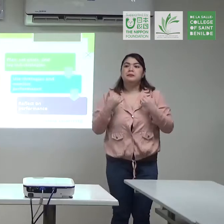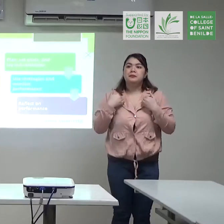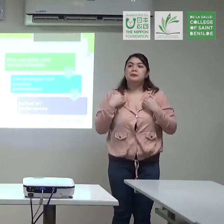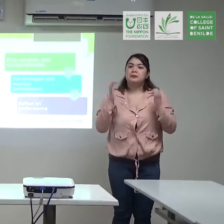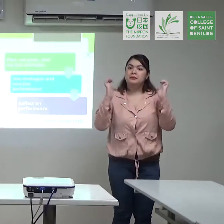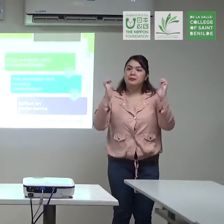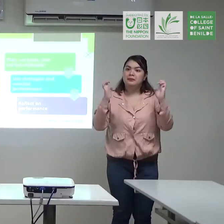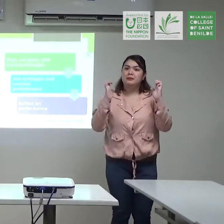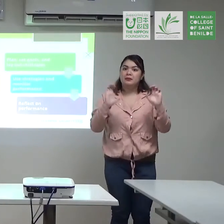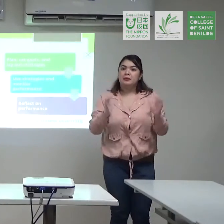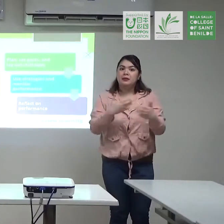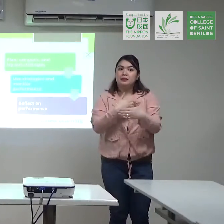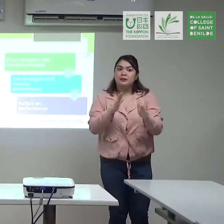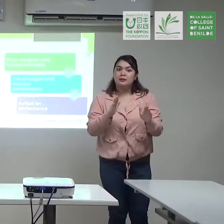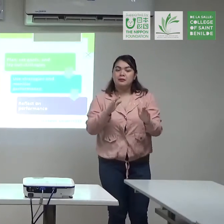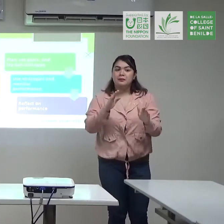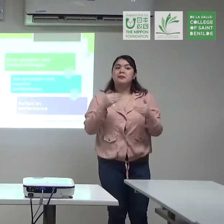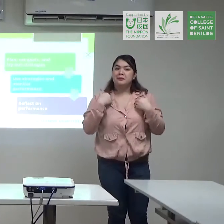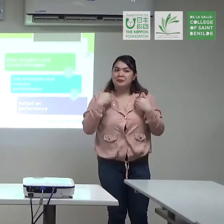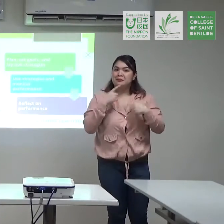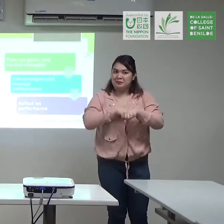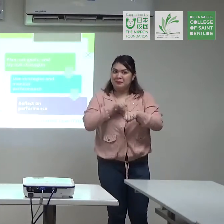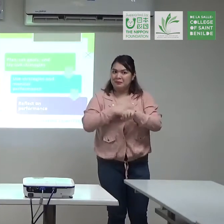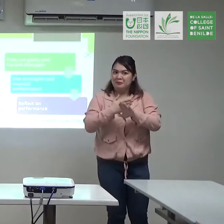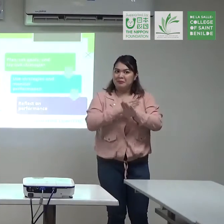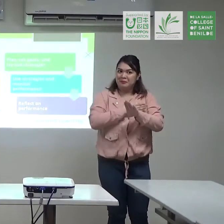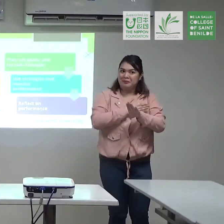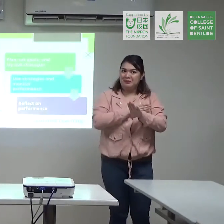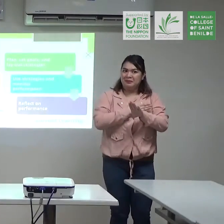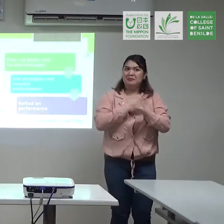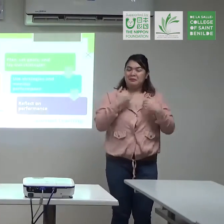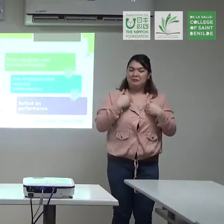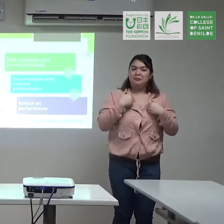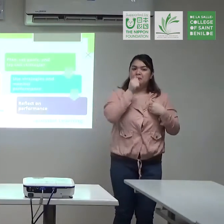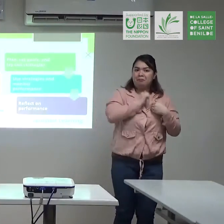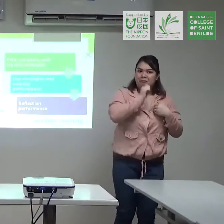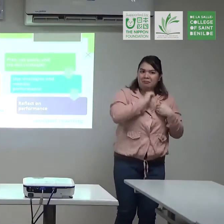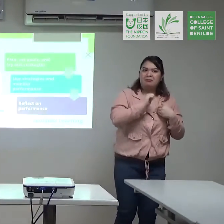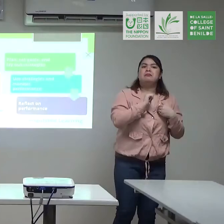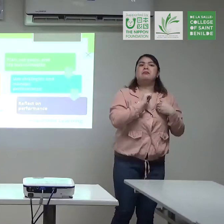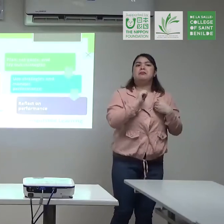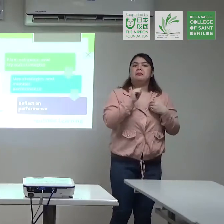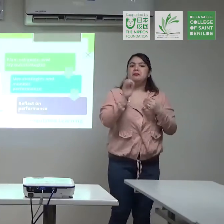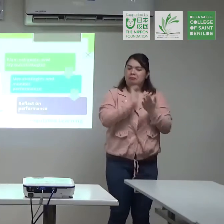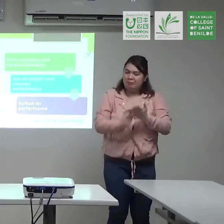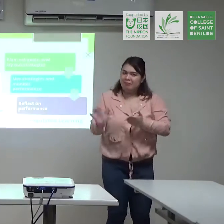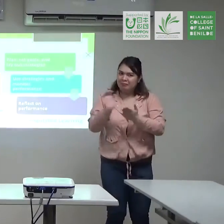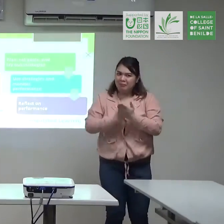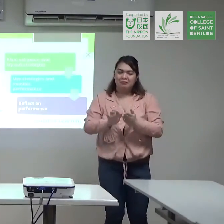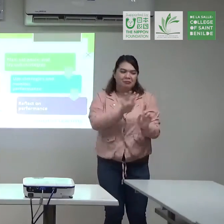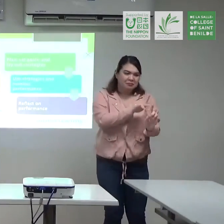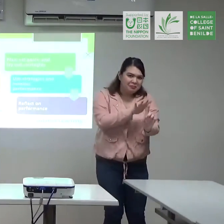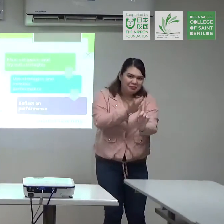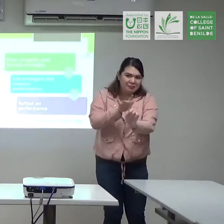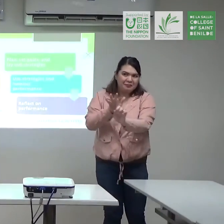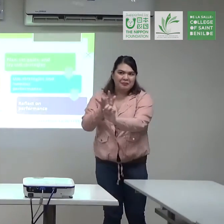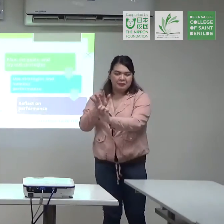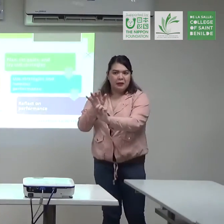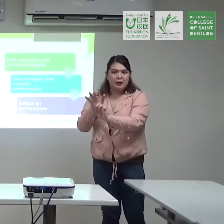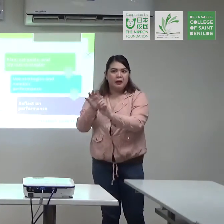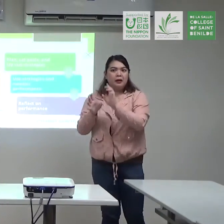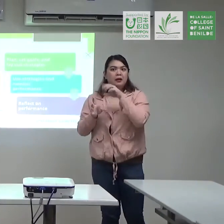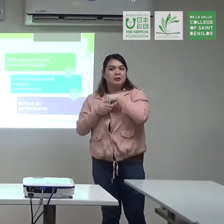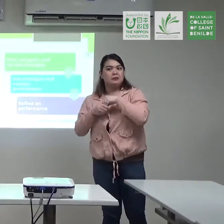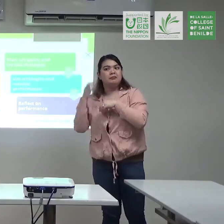in the classroom, because it takes time, patience, and practice, you can have a thinking, you can